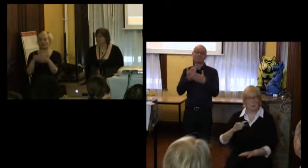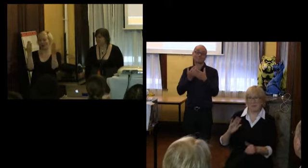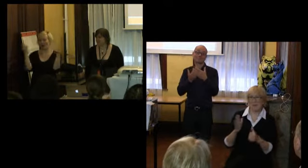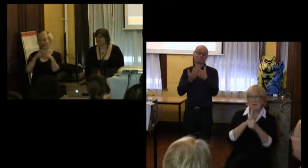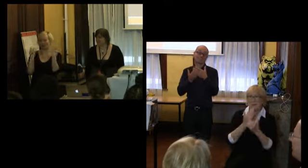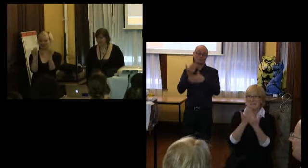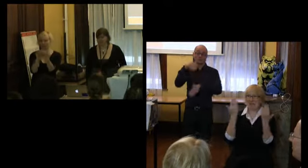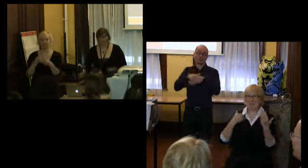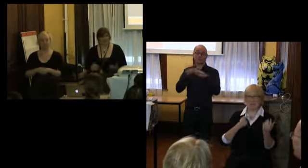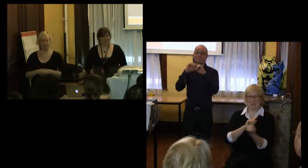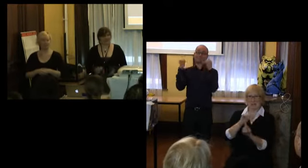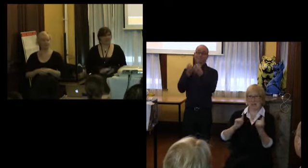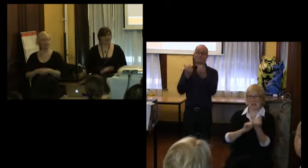seminar.